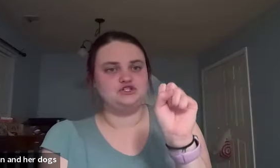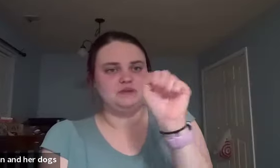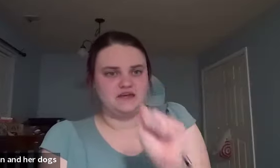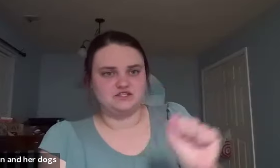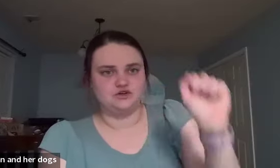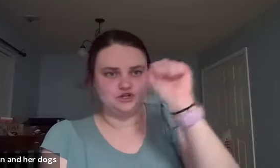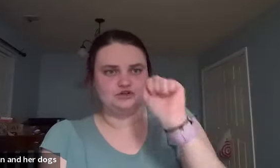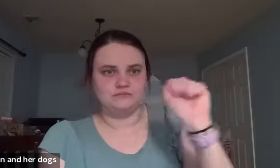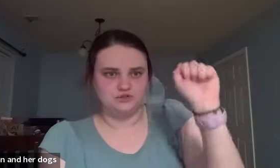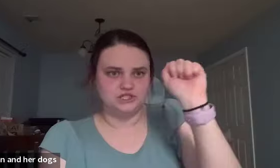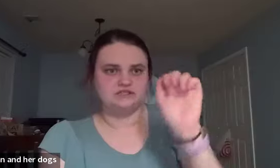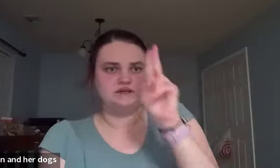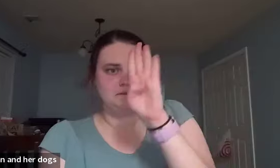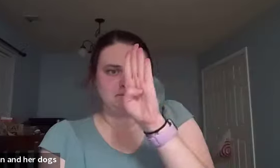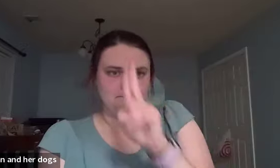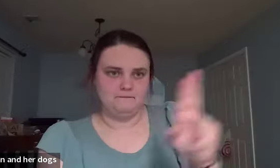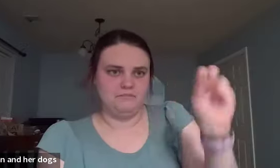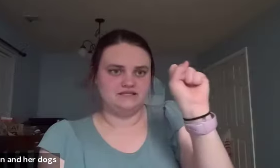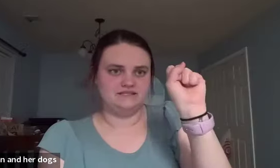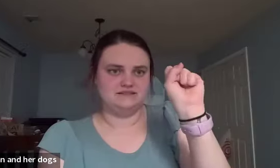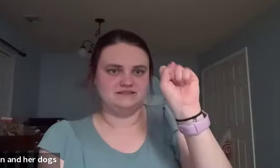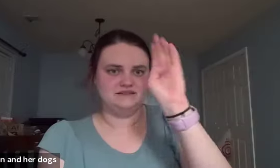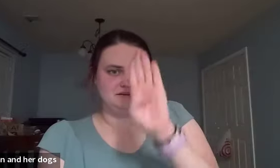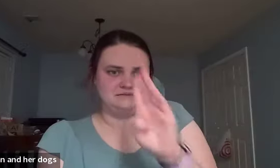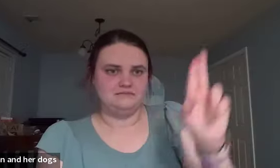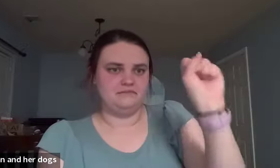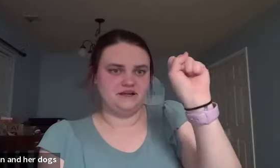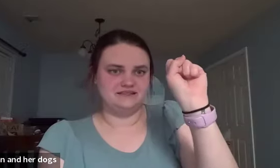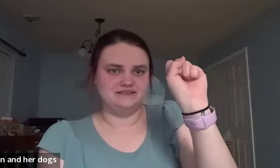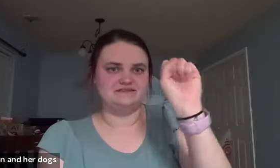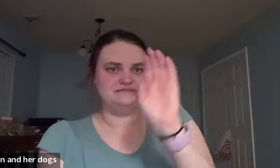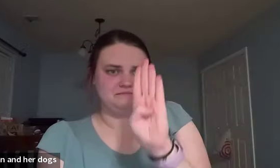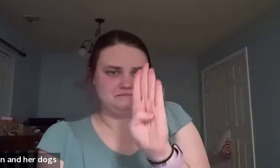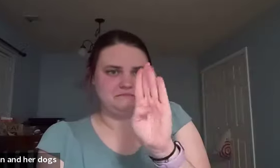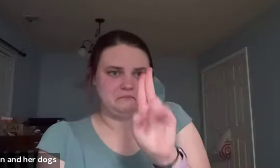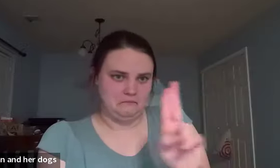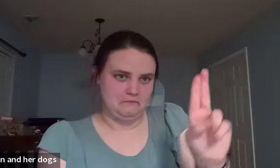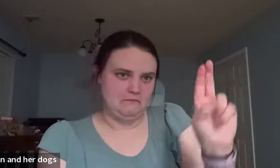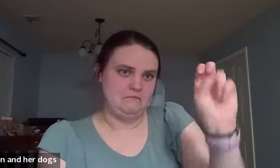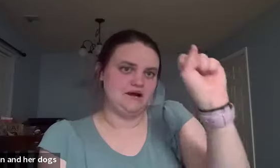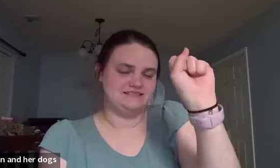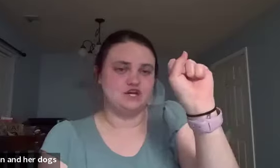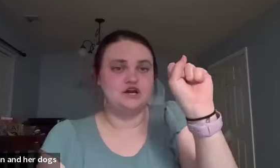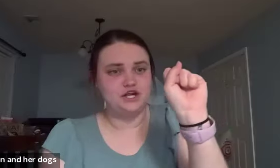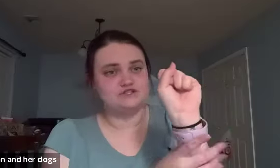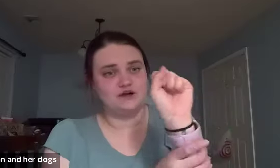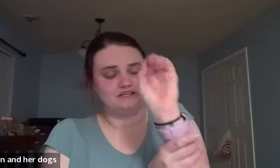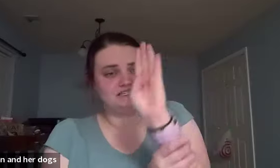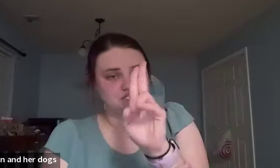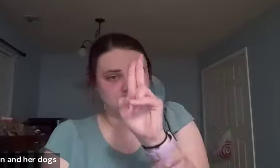as you make that circular motion. Bus, bus, bus. It's hard to go slow because it's such